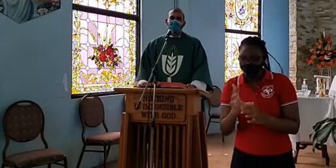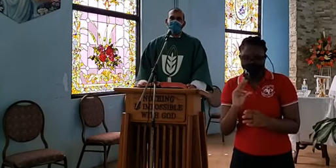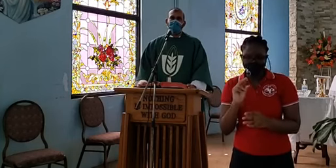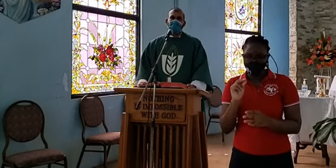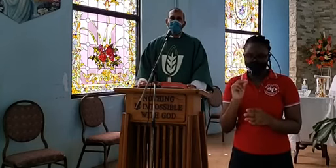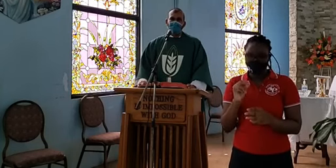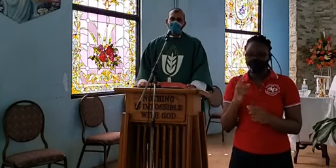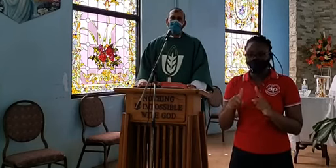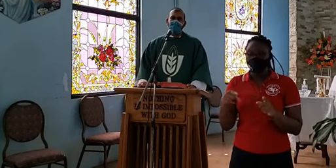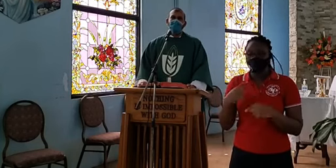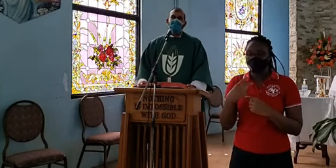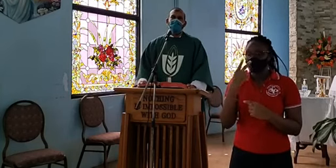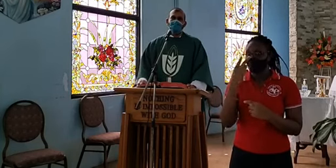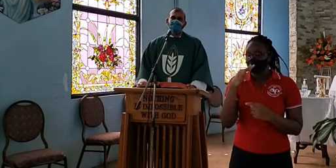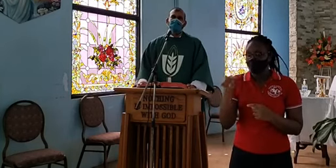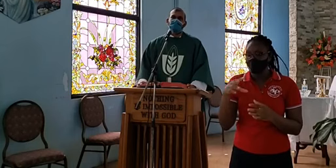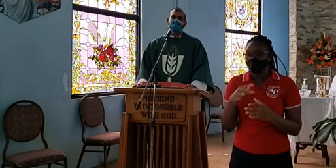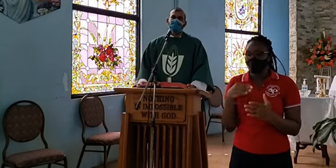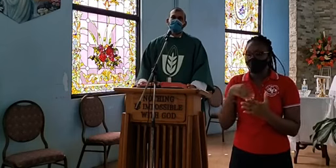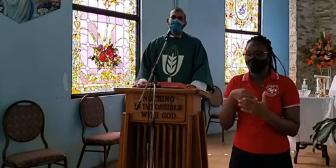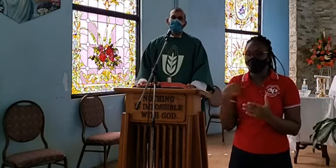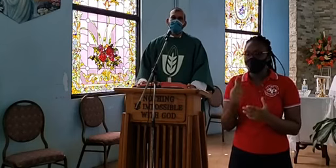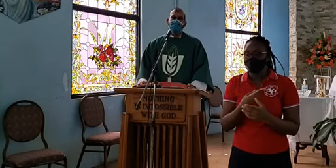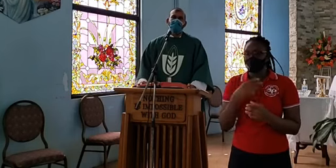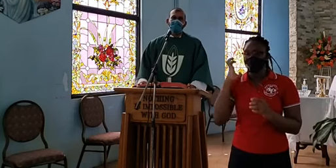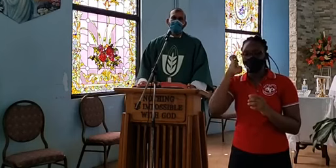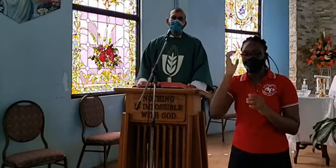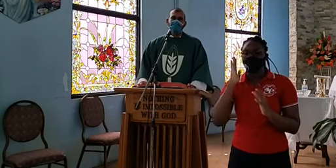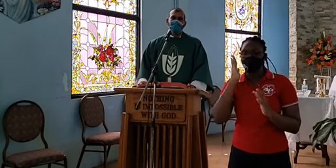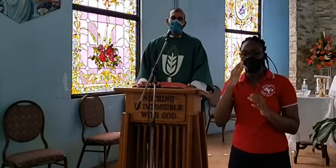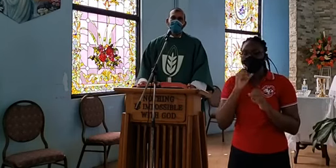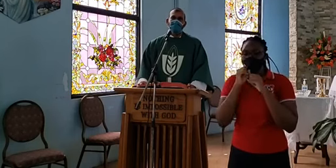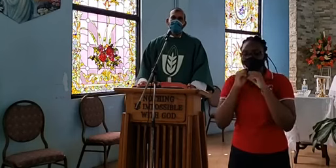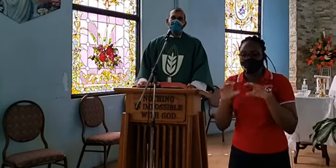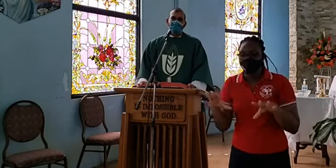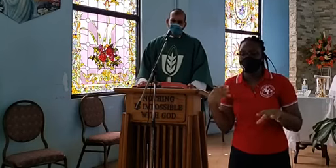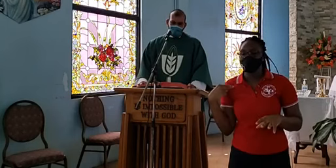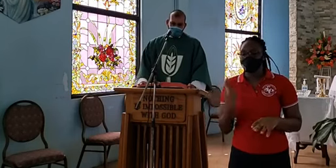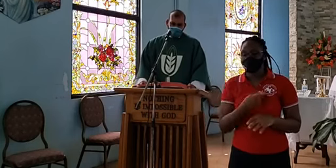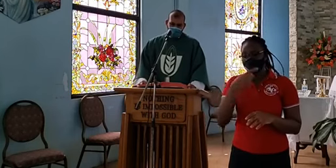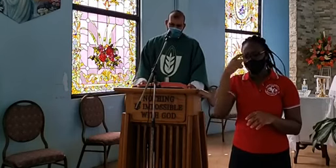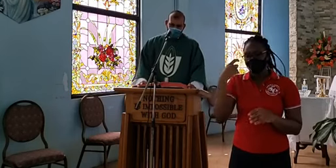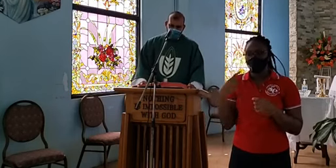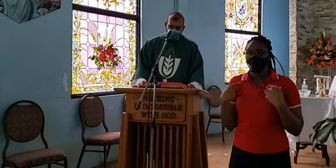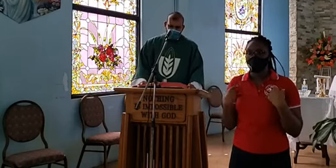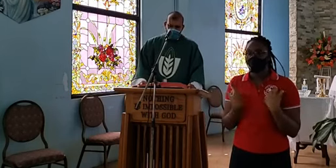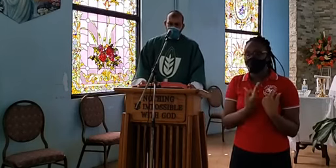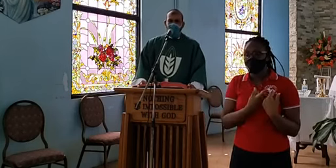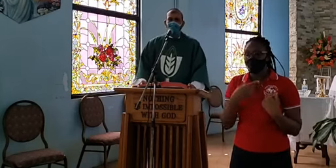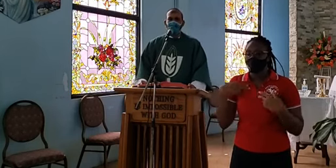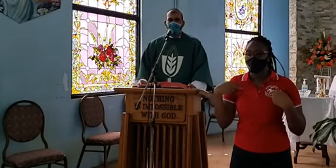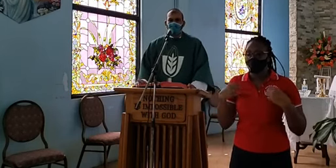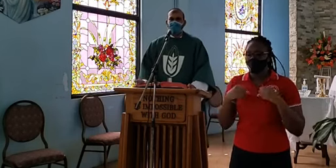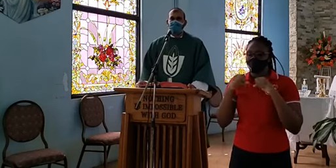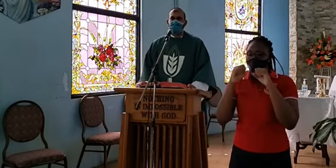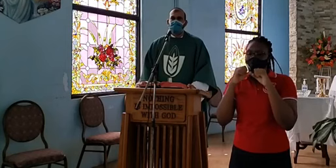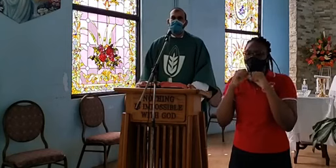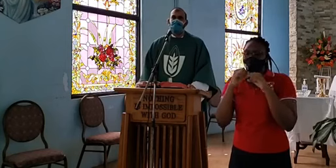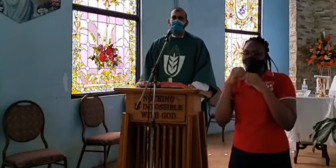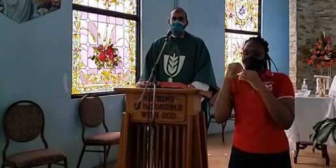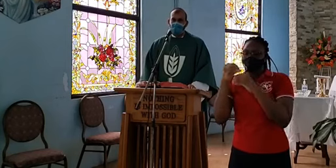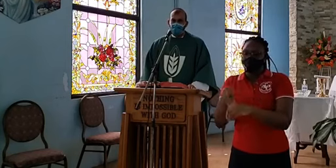us, He will bless us and we will be amazed because we have placed our